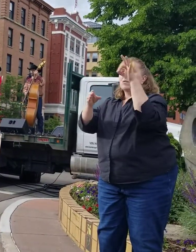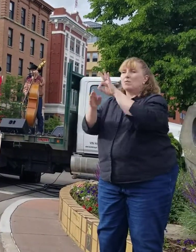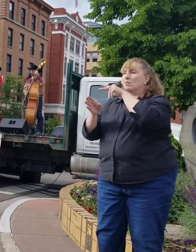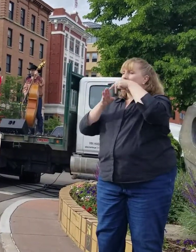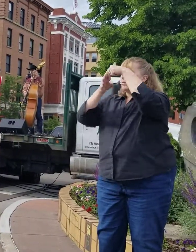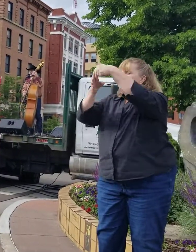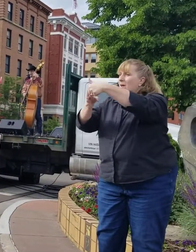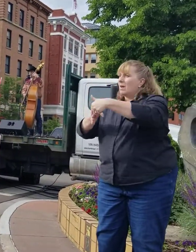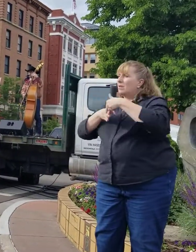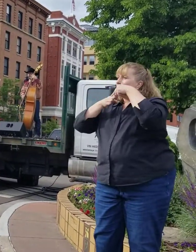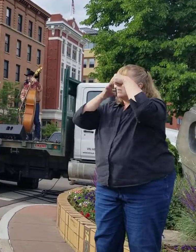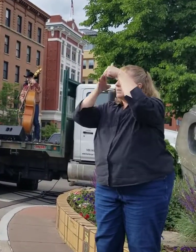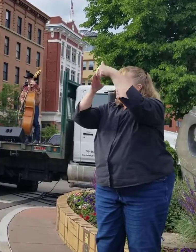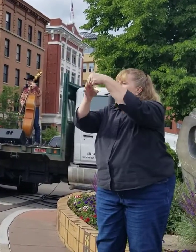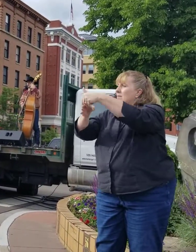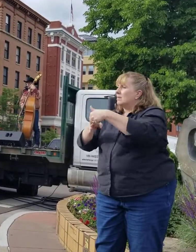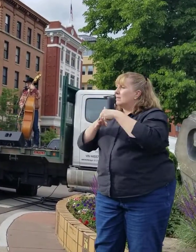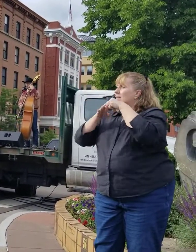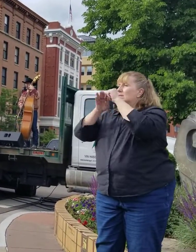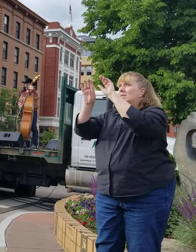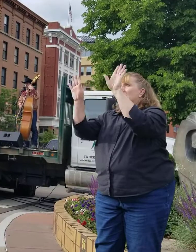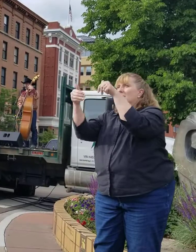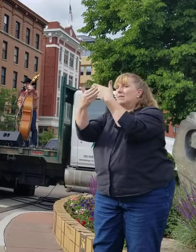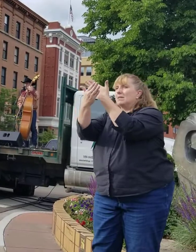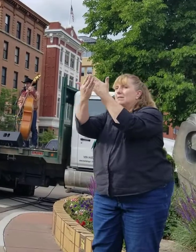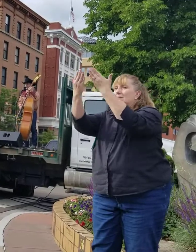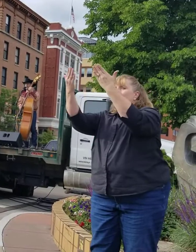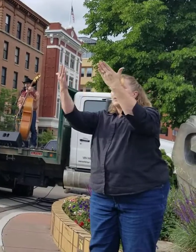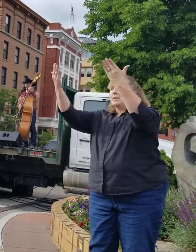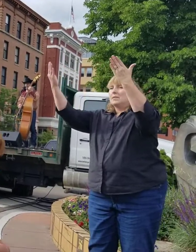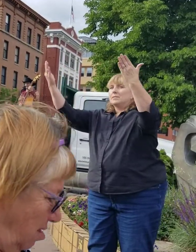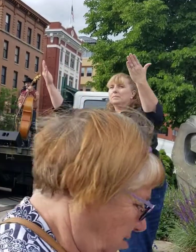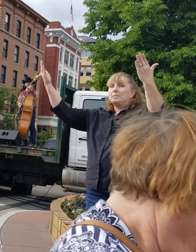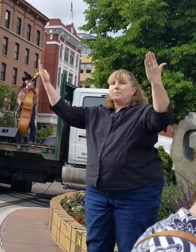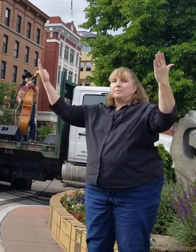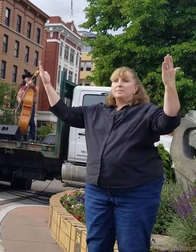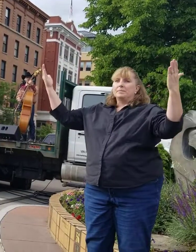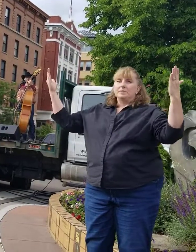ghost riders in the sky.